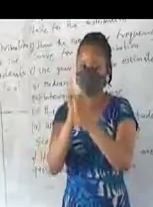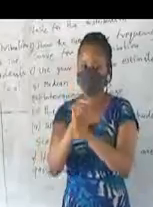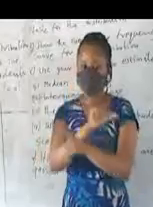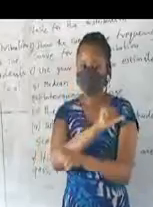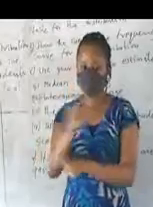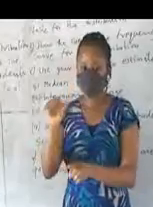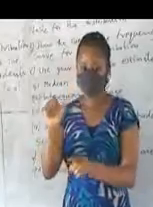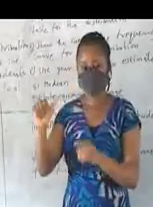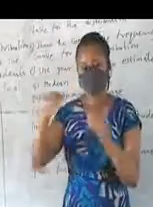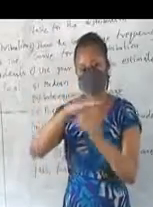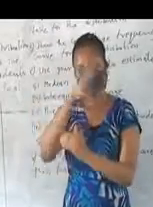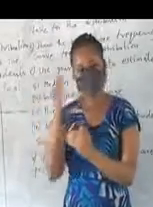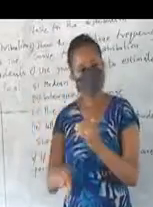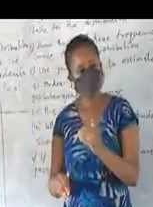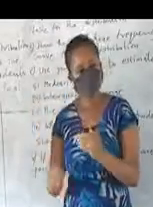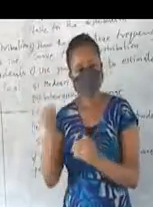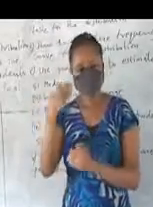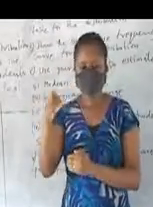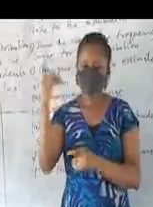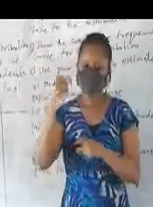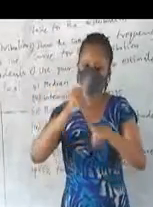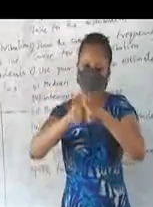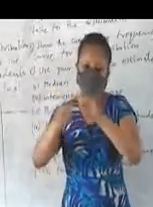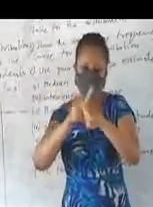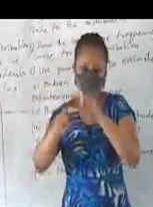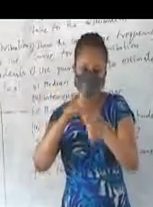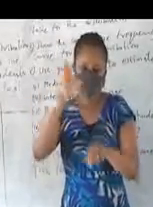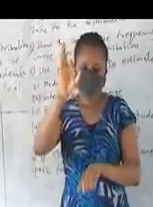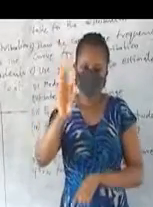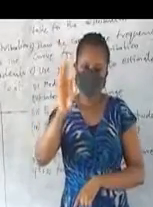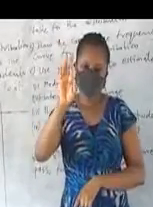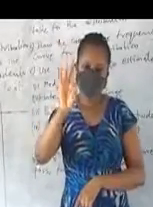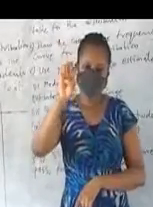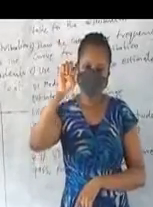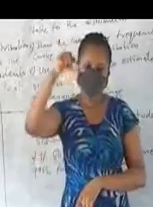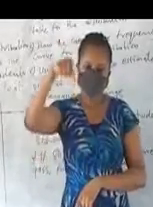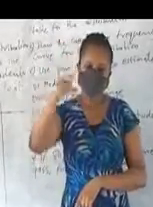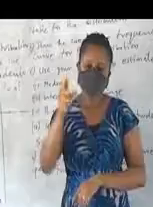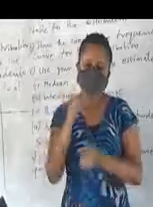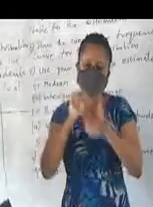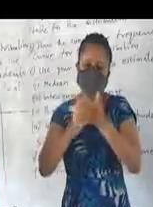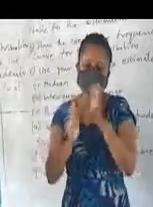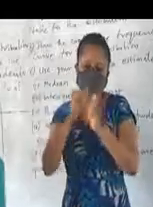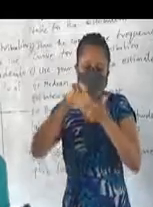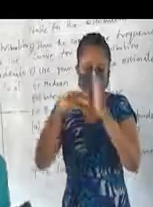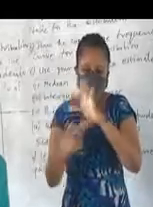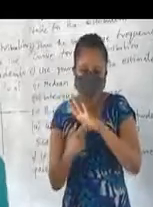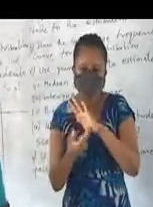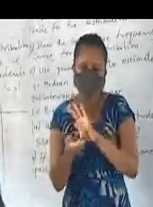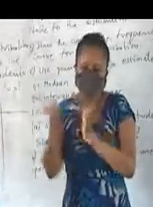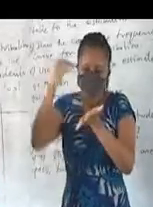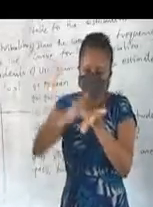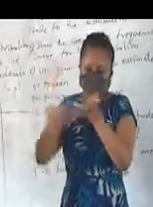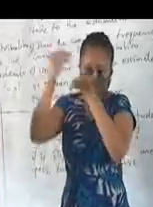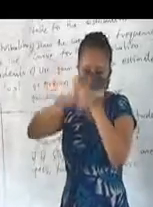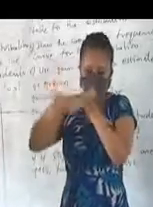running total of the frequencies. Is the running total or the successive addition